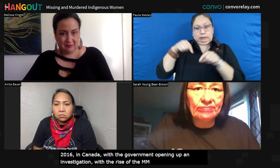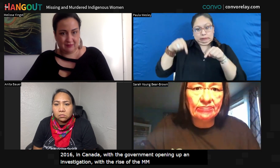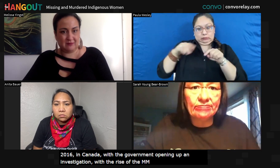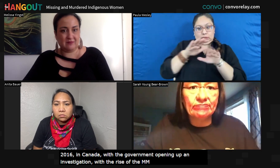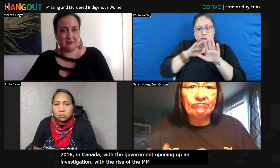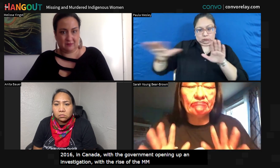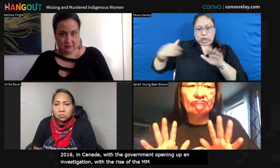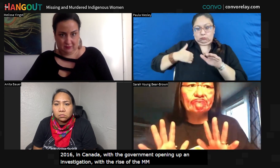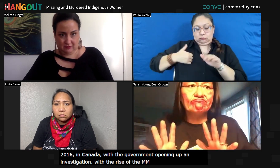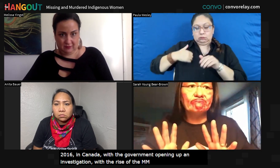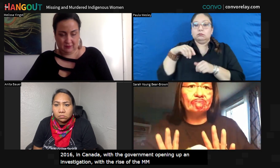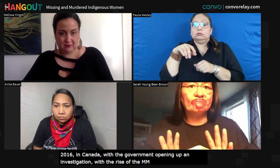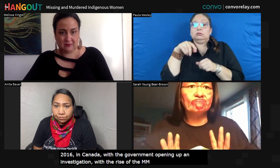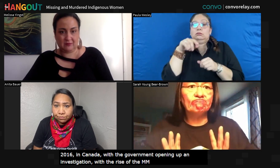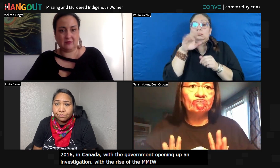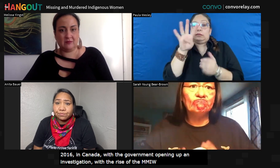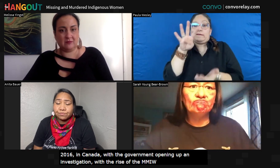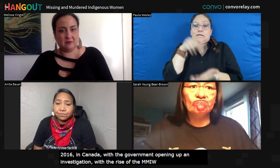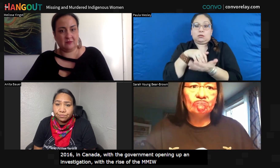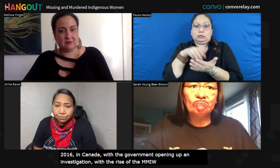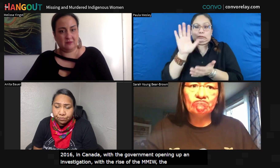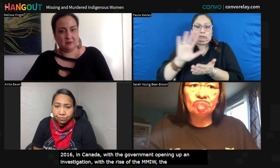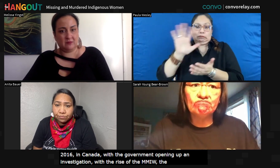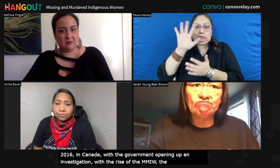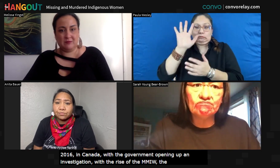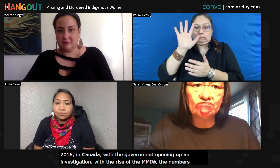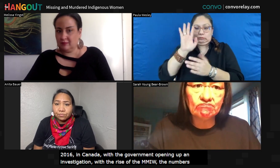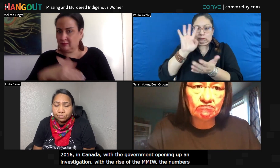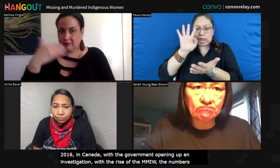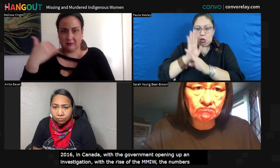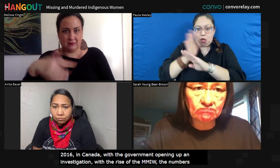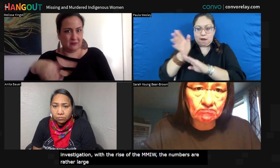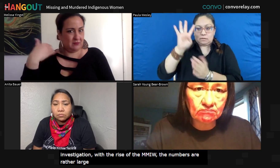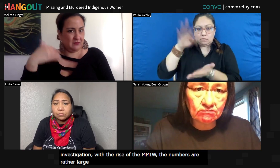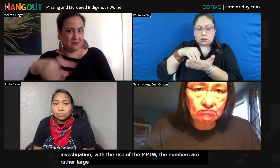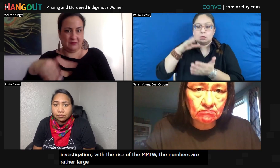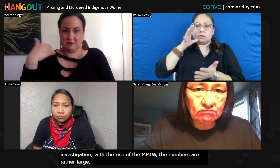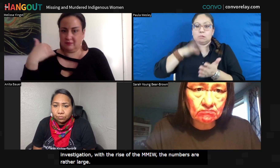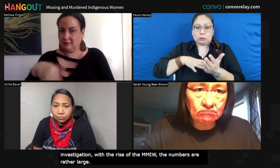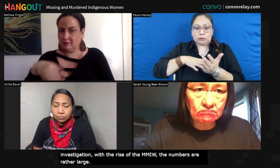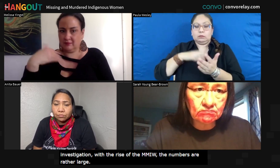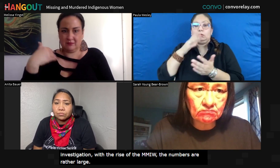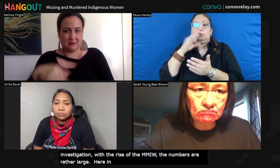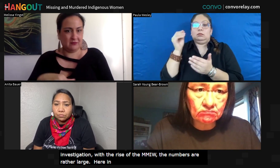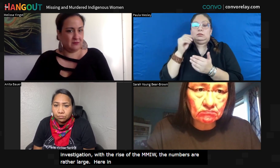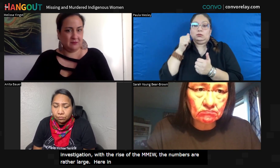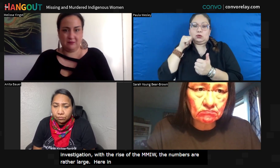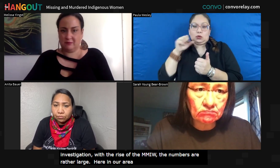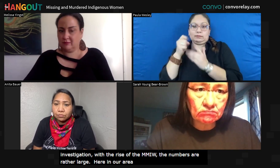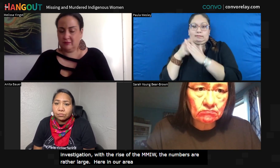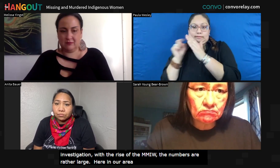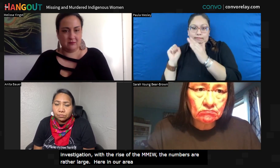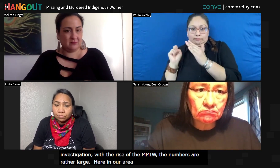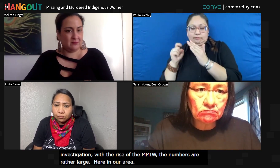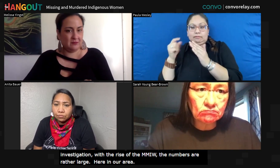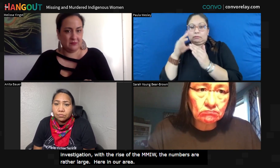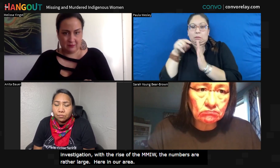rather large here in our area. There's about over 4,000 missing women and